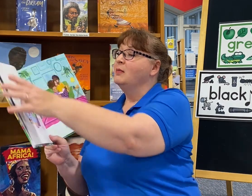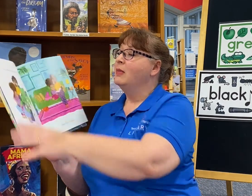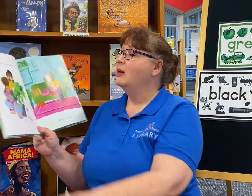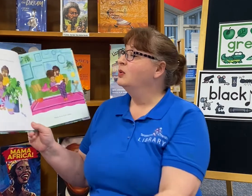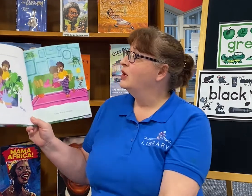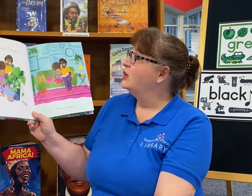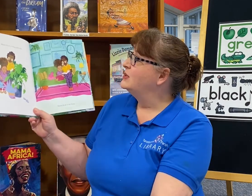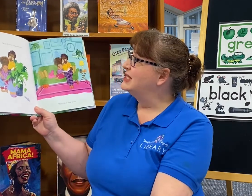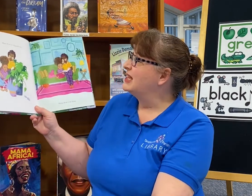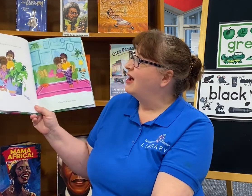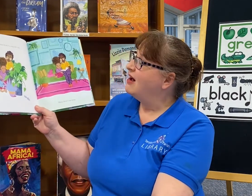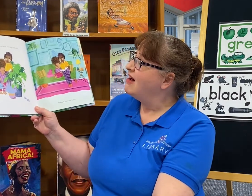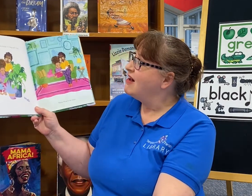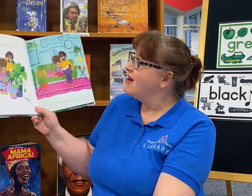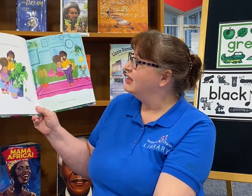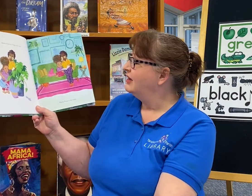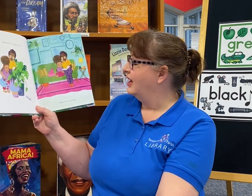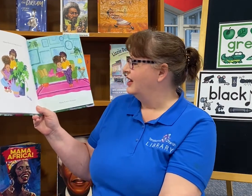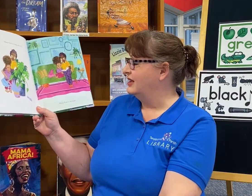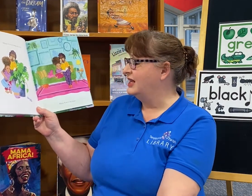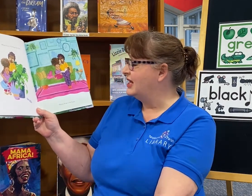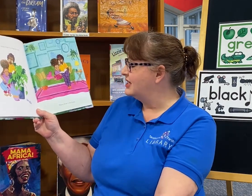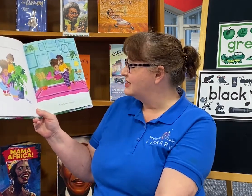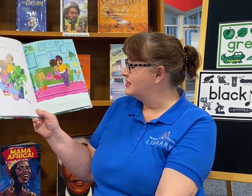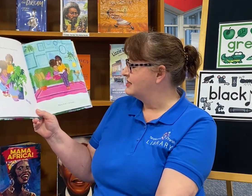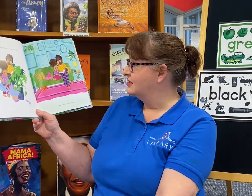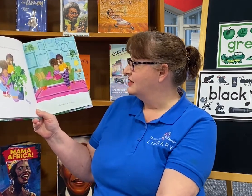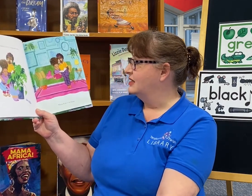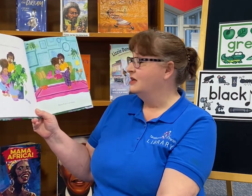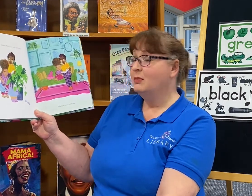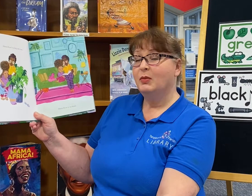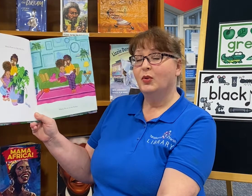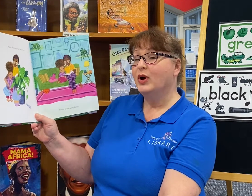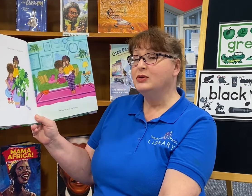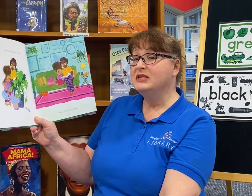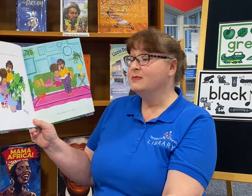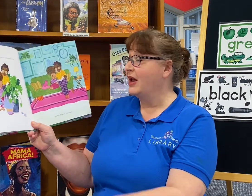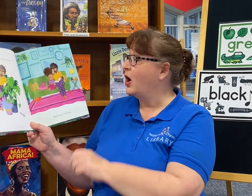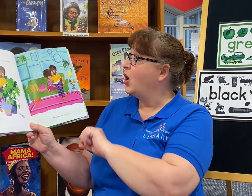Mama Rose is a hug and a kiss. Mama Rose is my home.